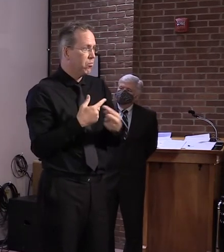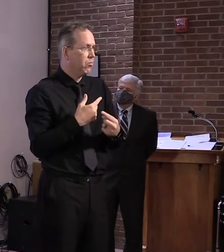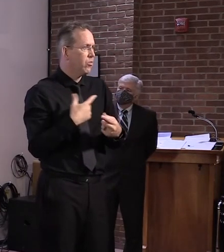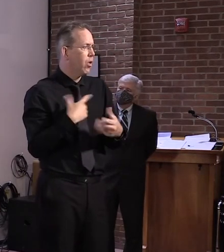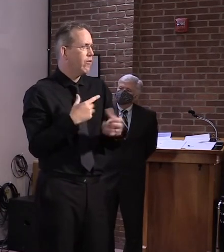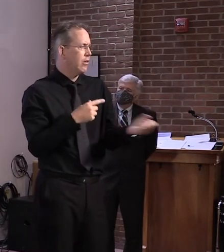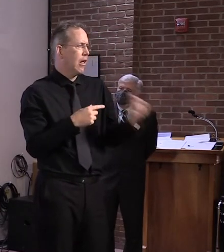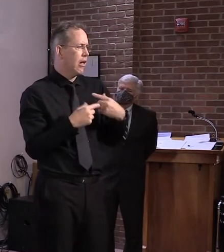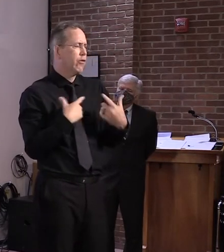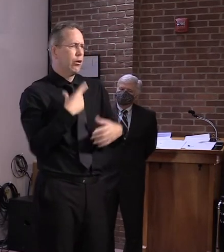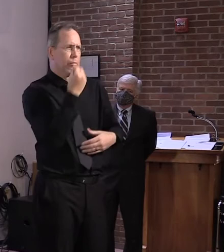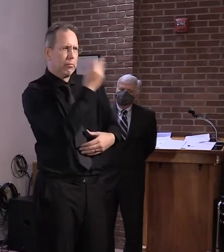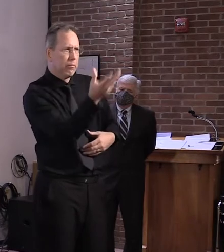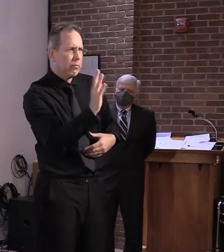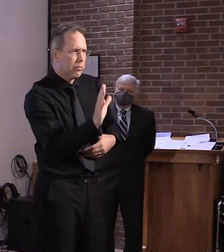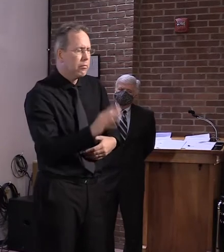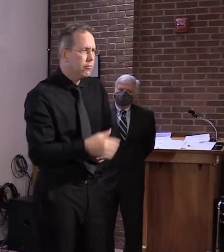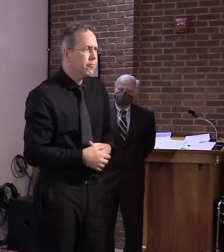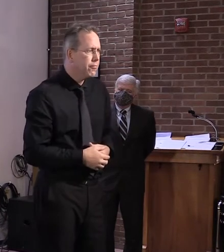Okay, thank you so much.